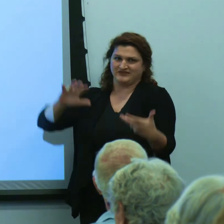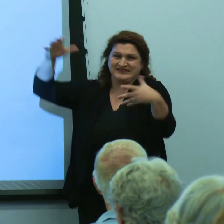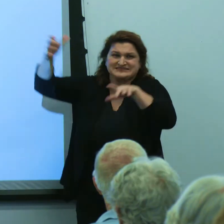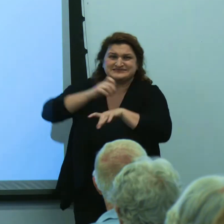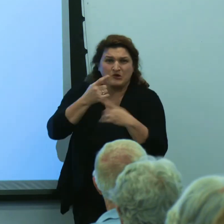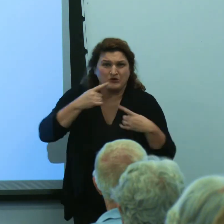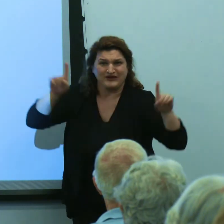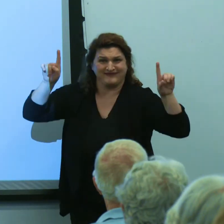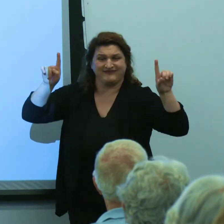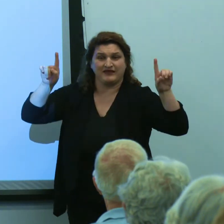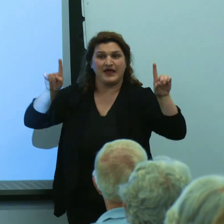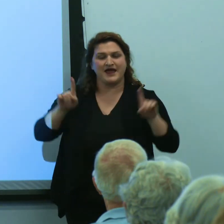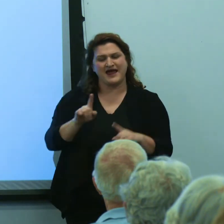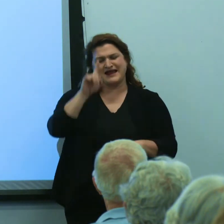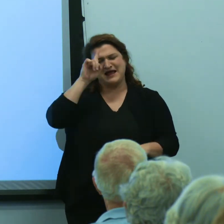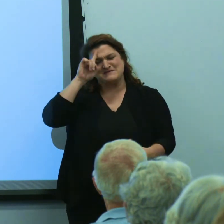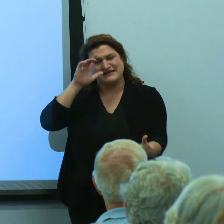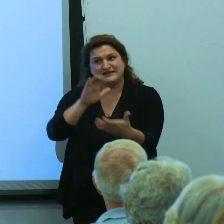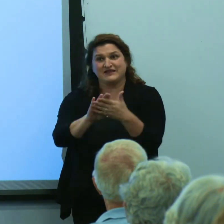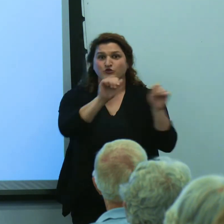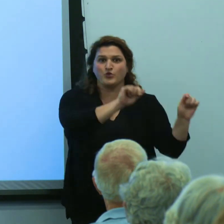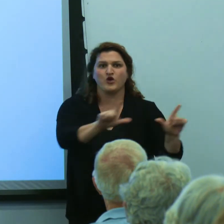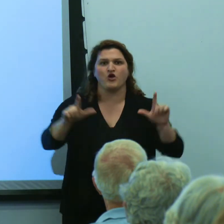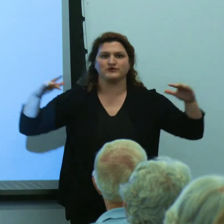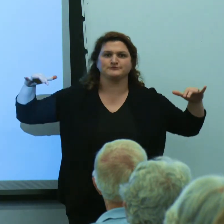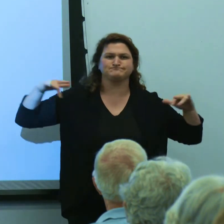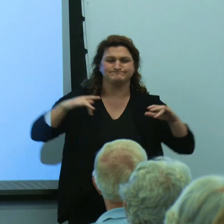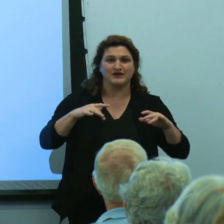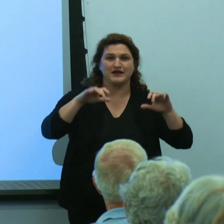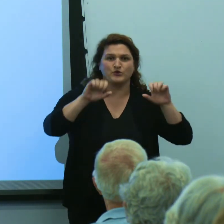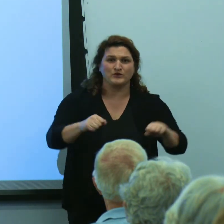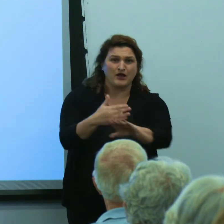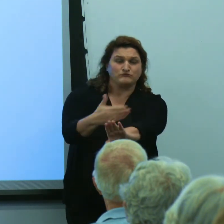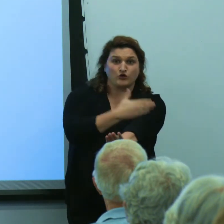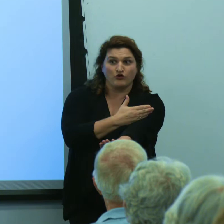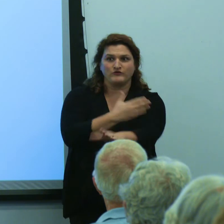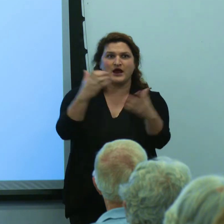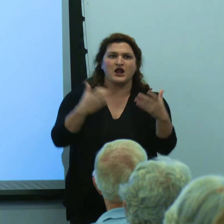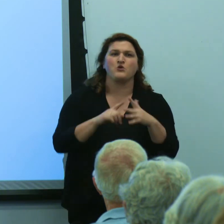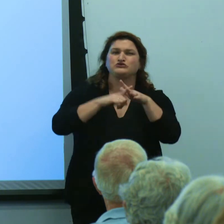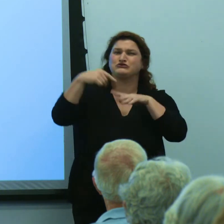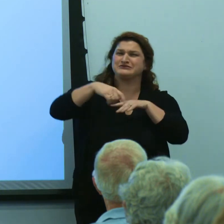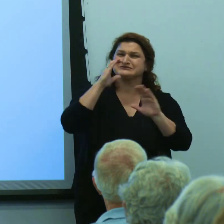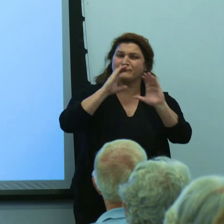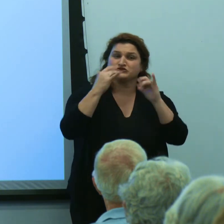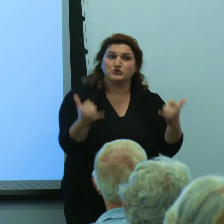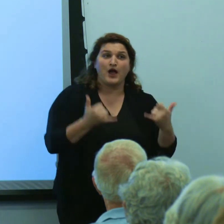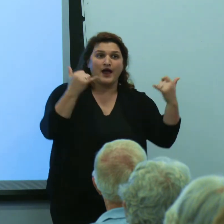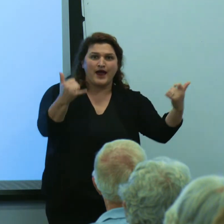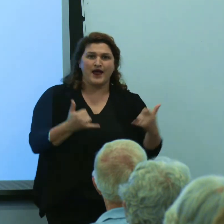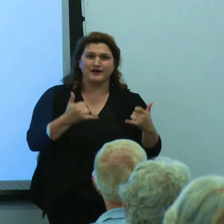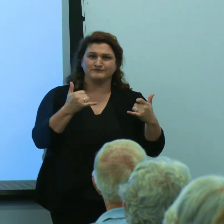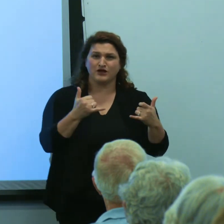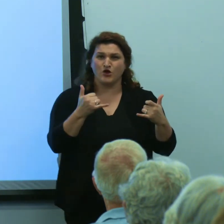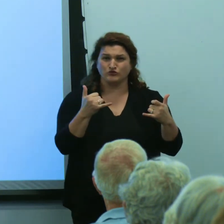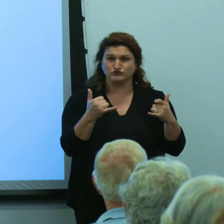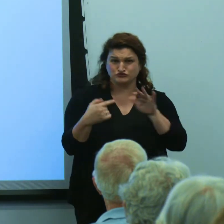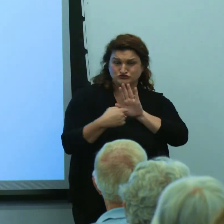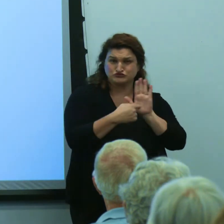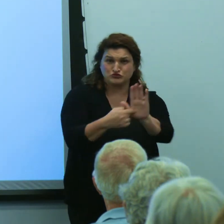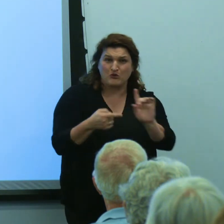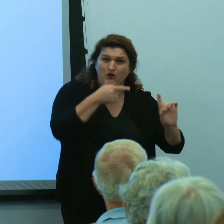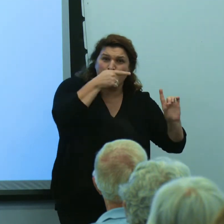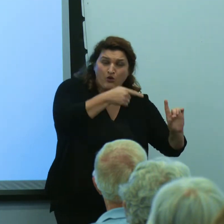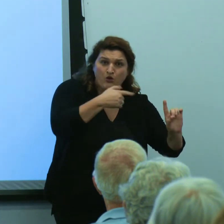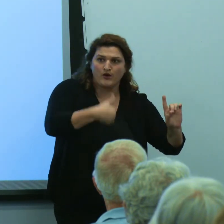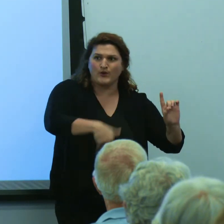together to work on it. And I wanted to start this conversation with you all, really highlighting what it was like when we got